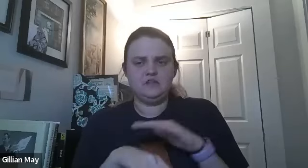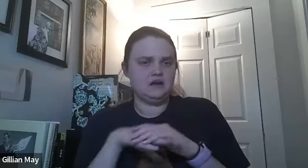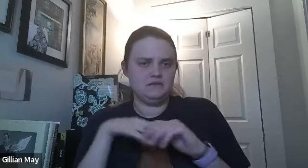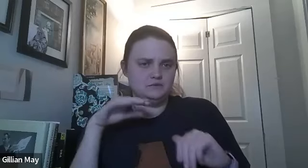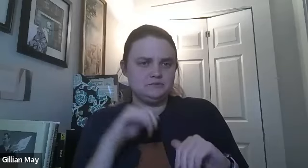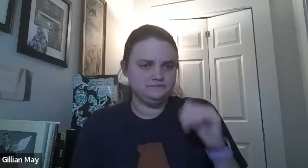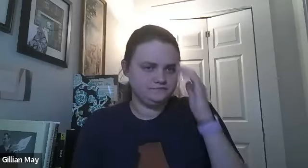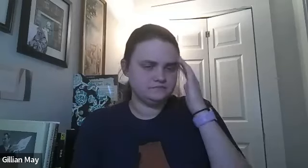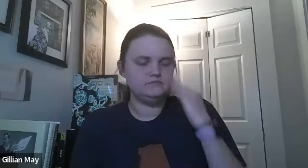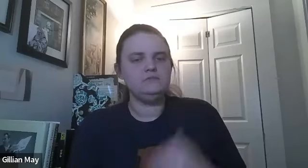not comfortable.